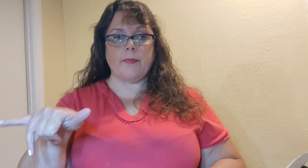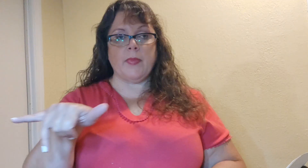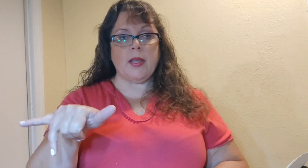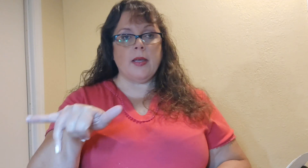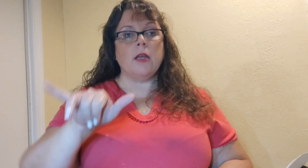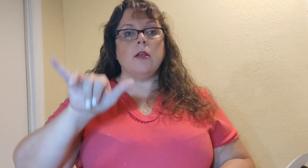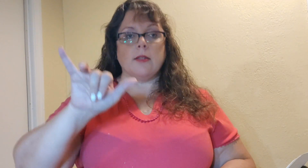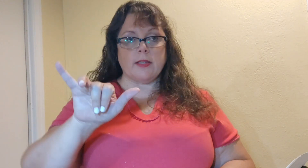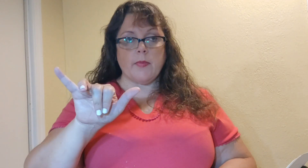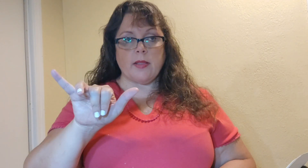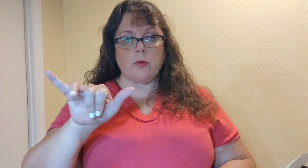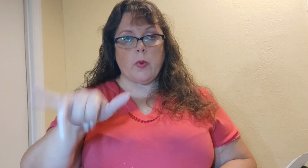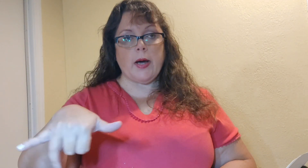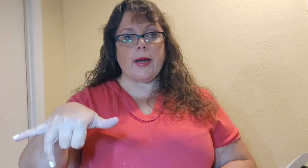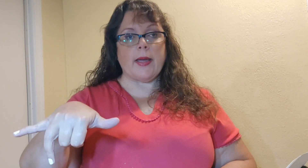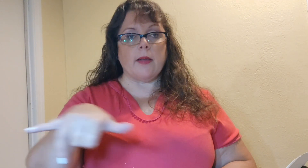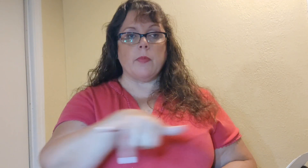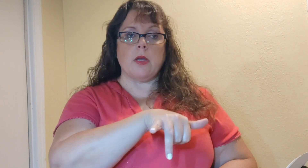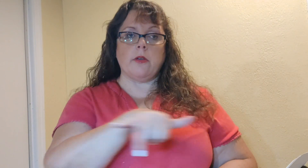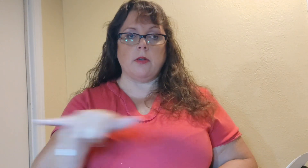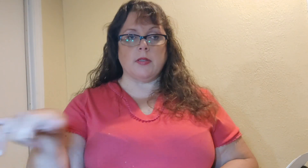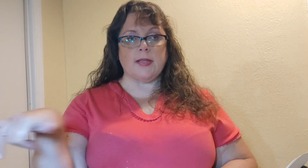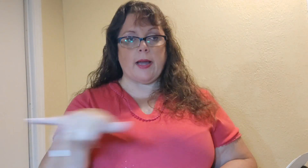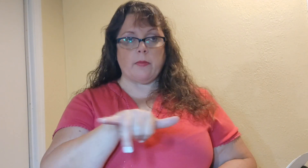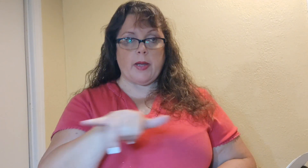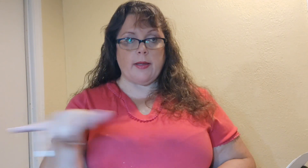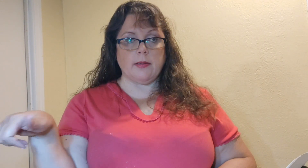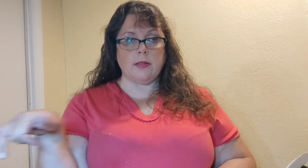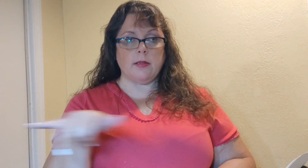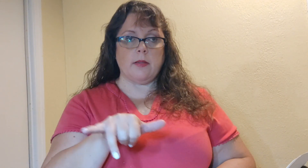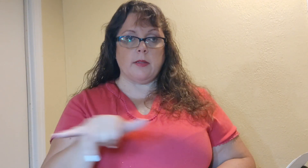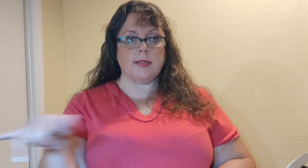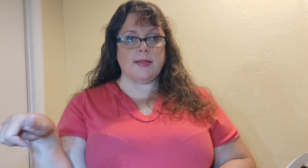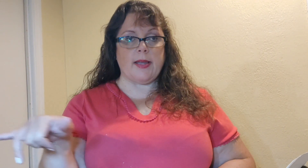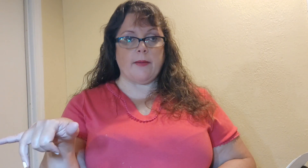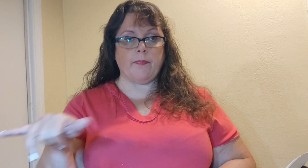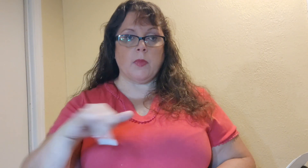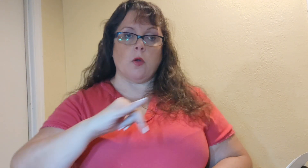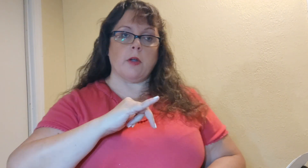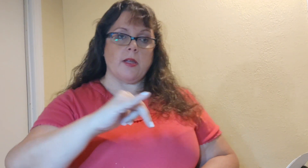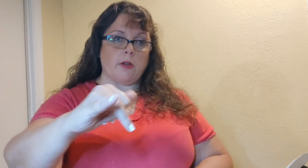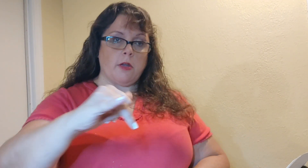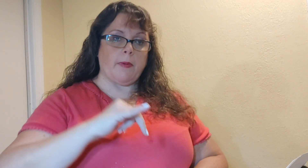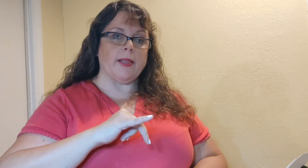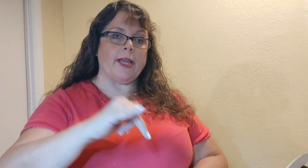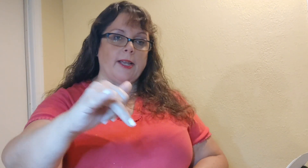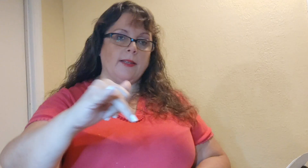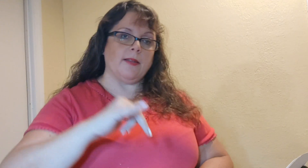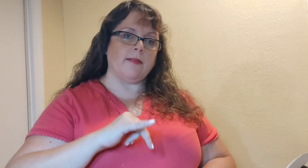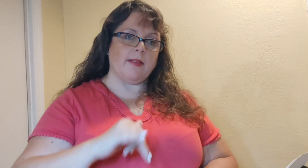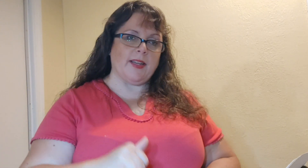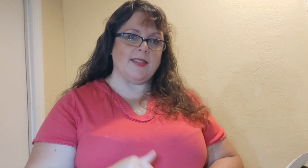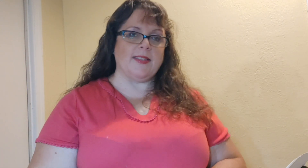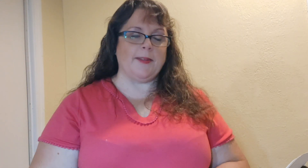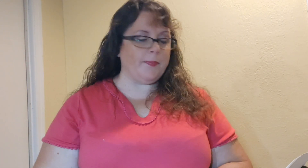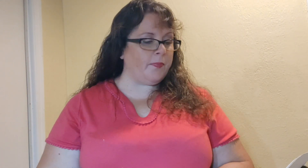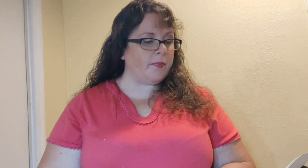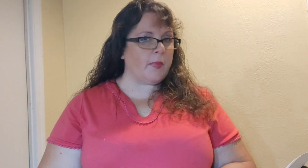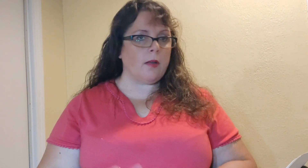same, you still make the Y, but you do sideways. They're the same. Or either you relate, kind of thing.